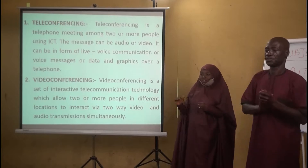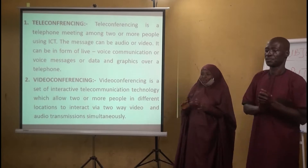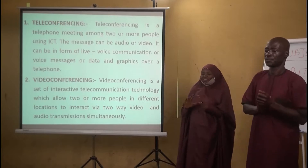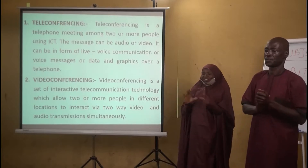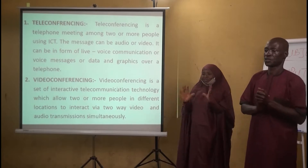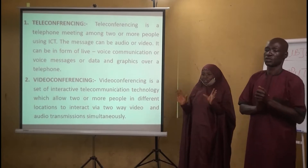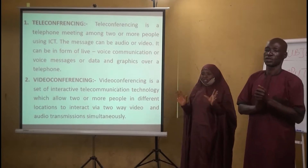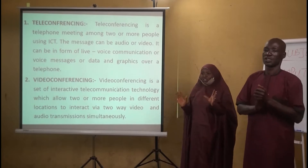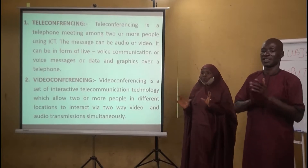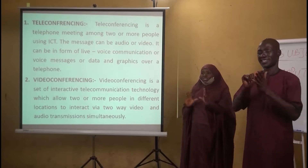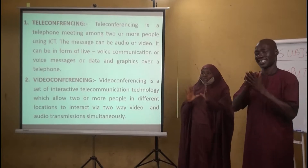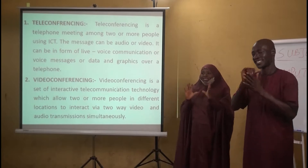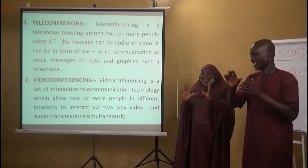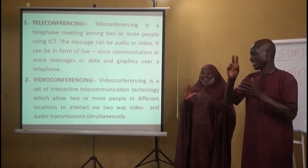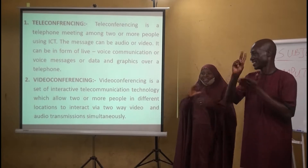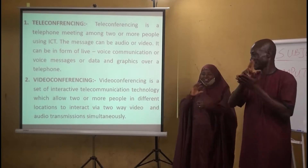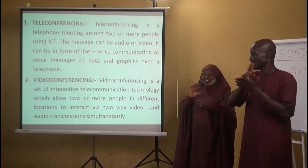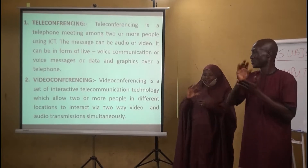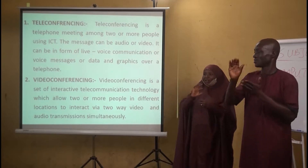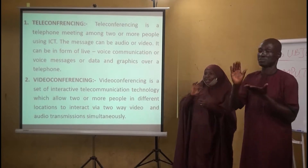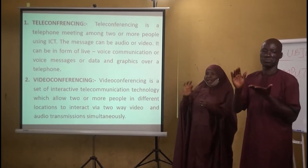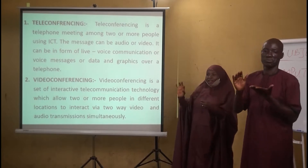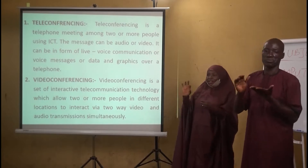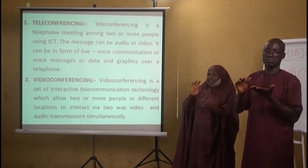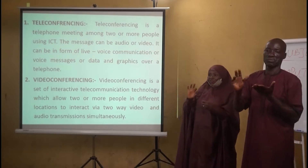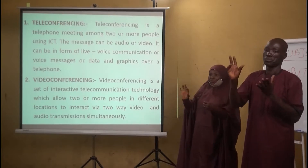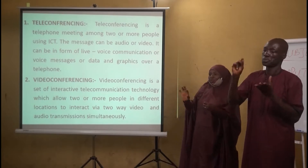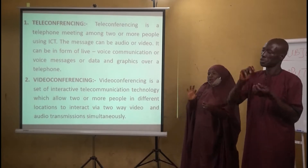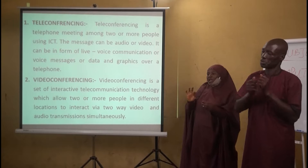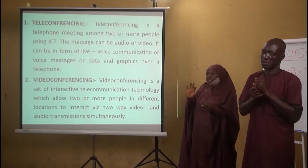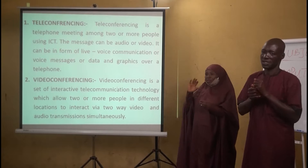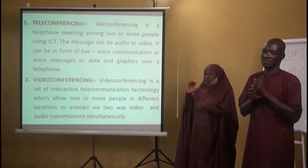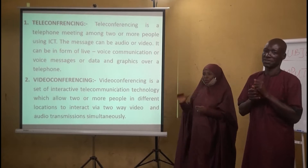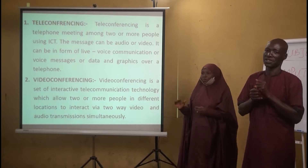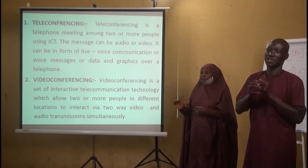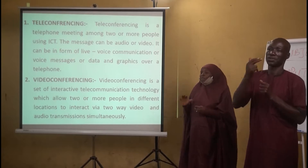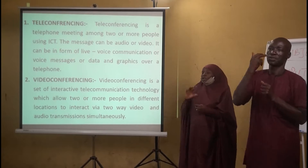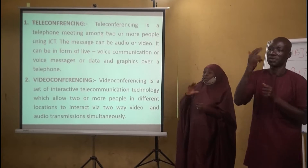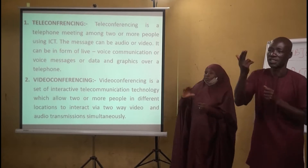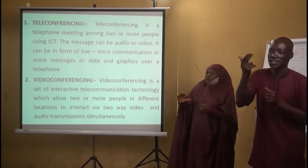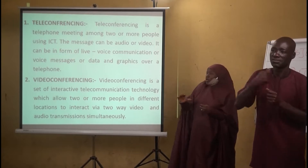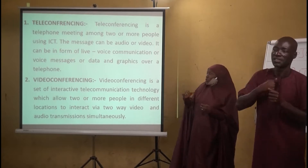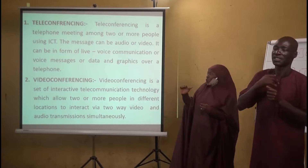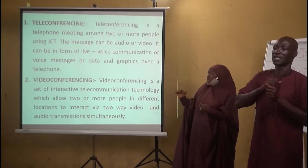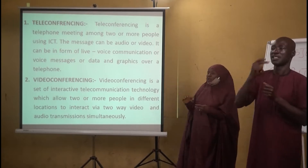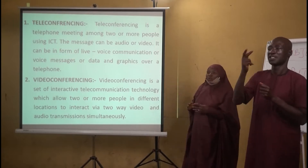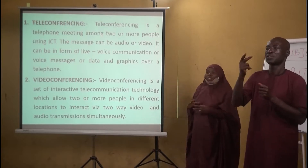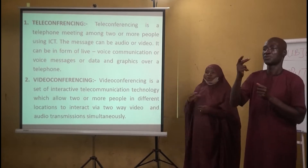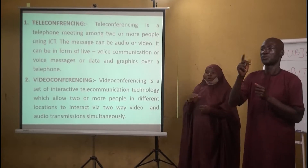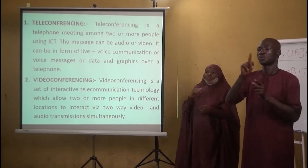interact simultaneously without any intrude or any problem, because we are using the